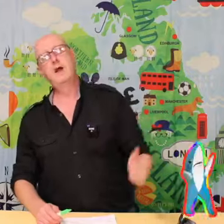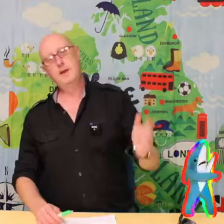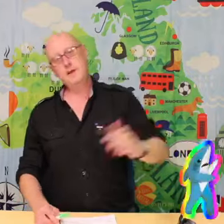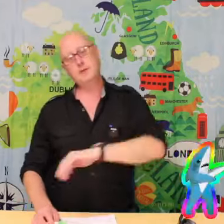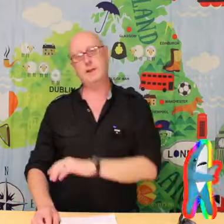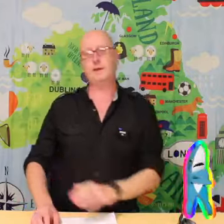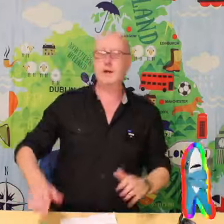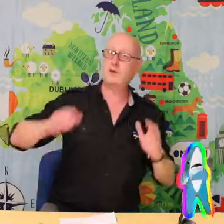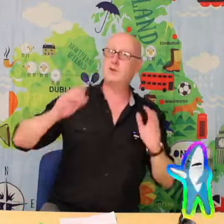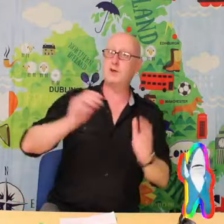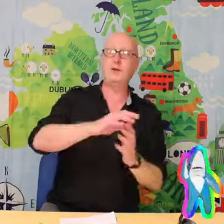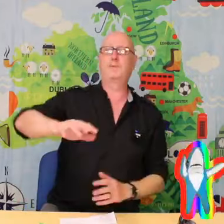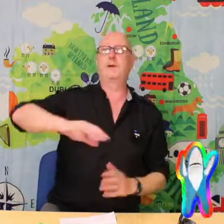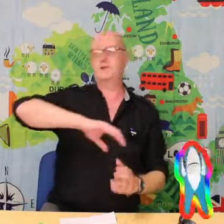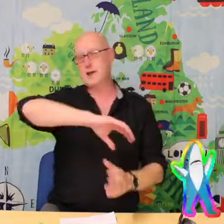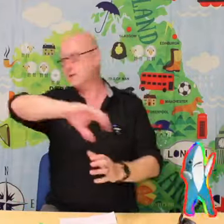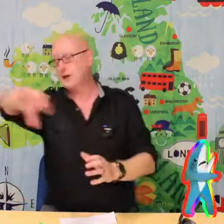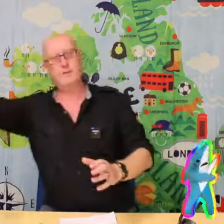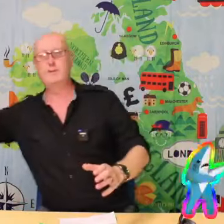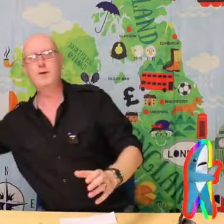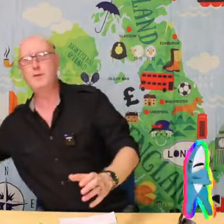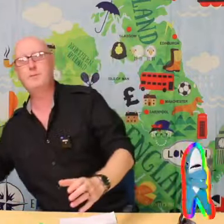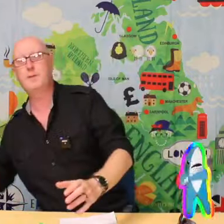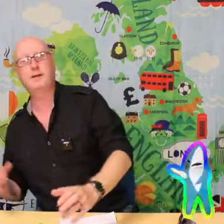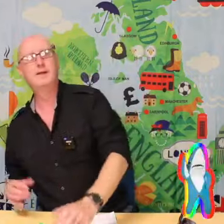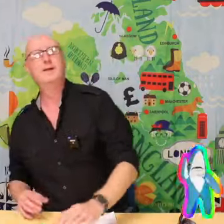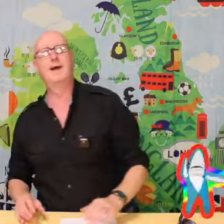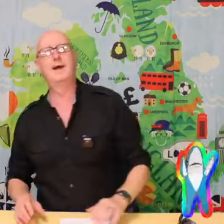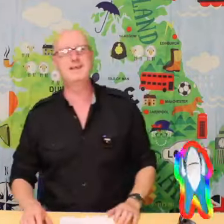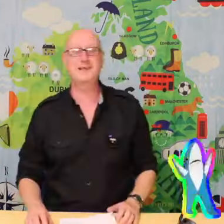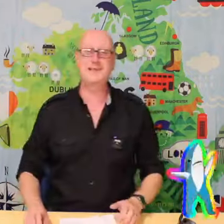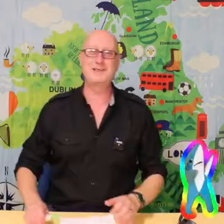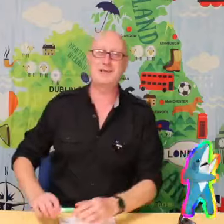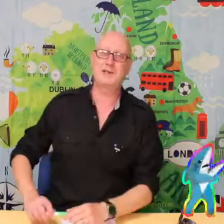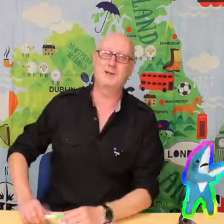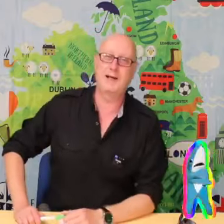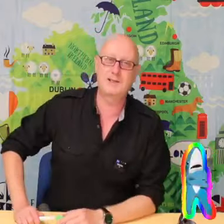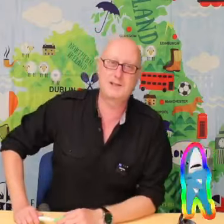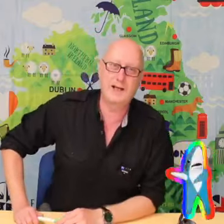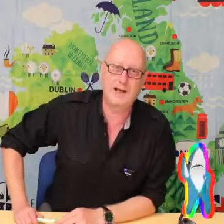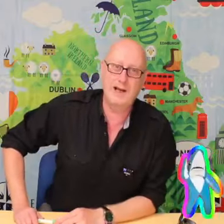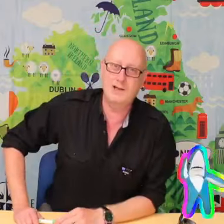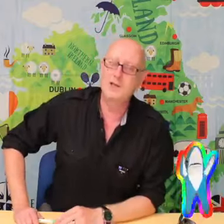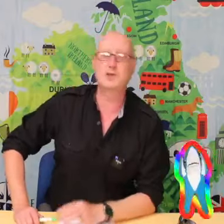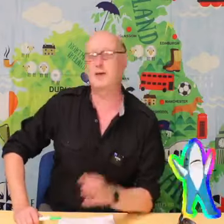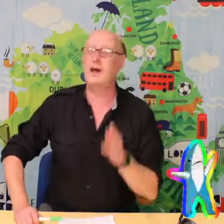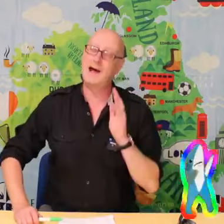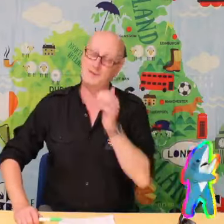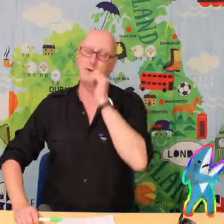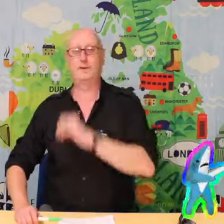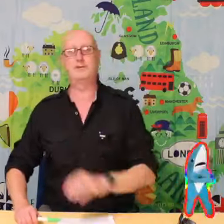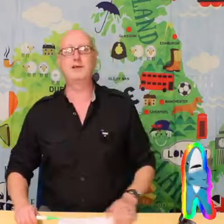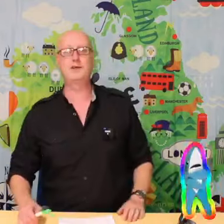this it. Week, in the true European style, he's going to ruin Europe, Mark. Tonight, he's going to get caned. Sorry, have a couple of drinks of Peroni. You